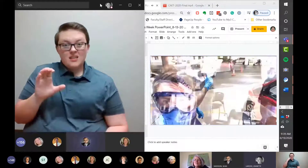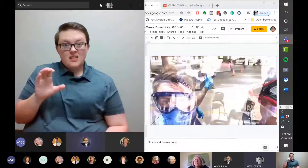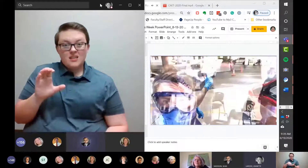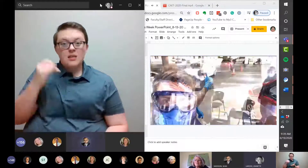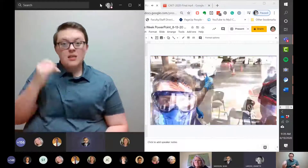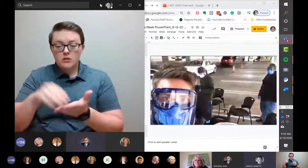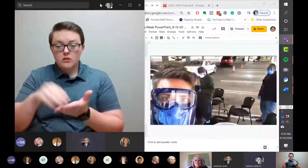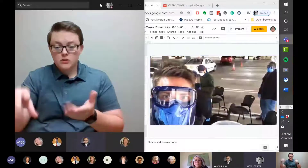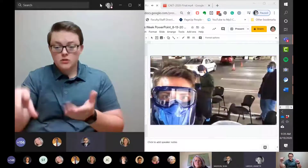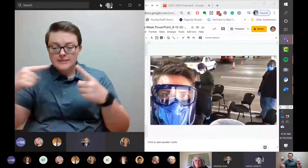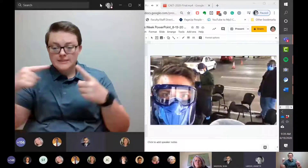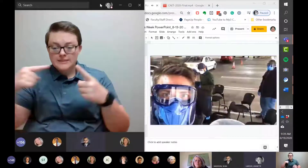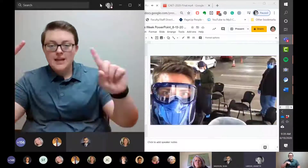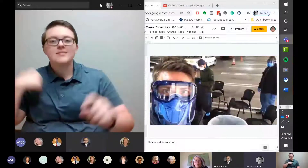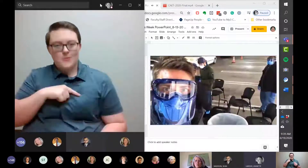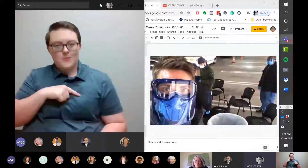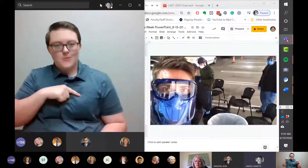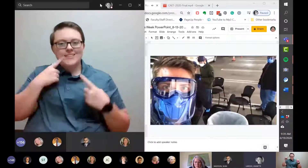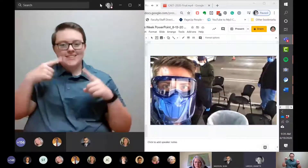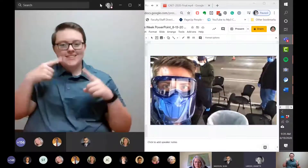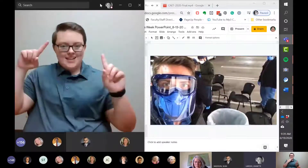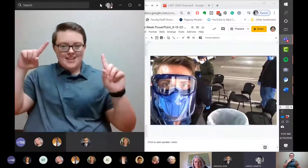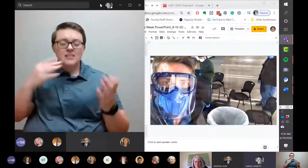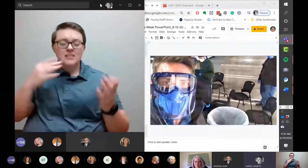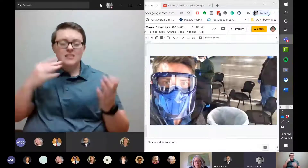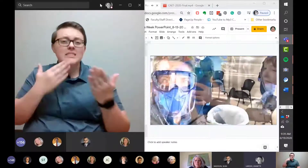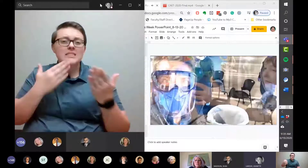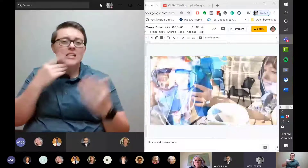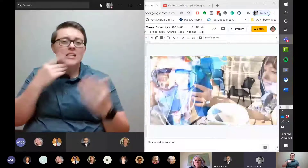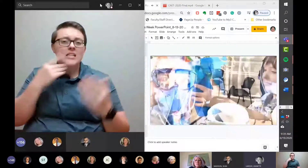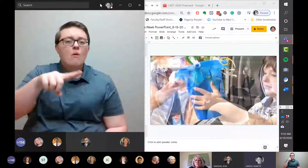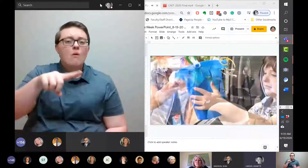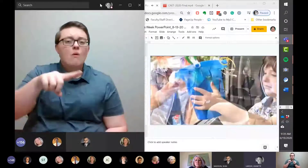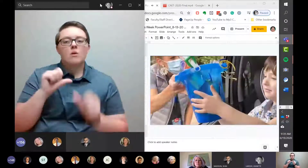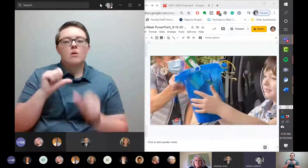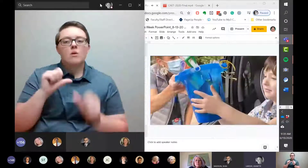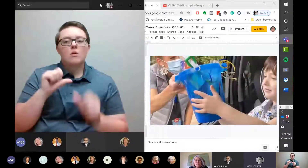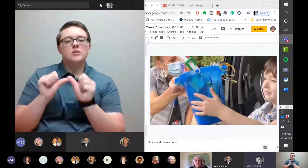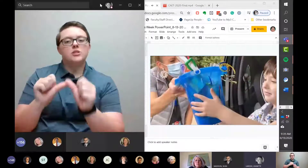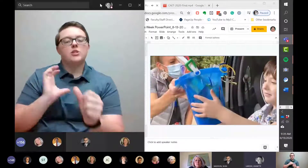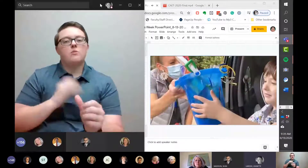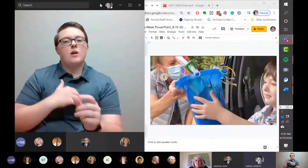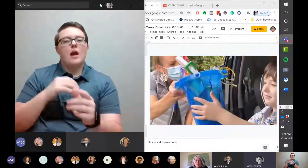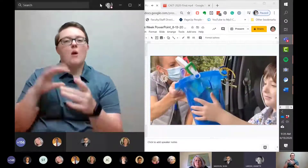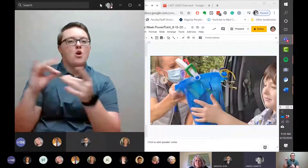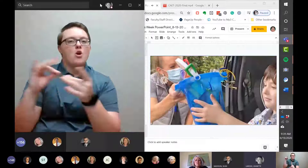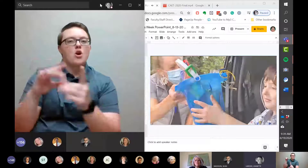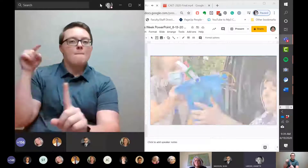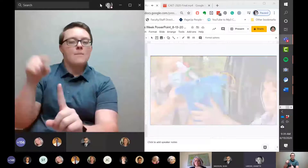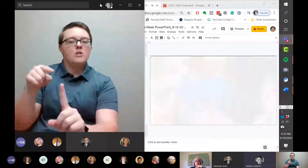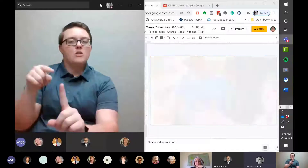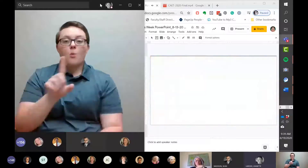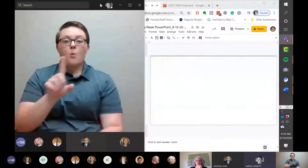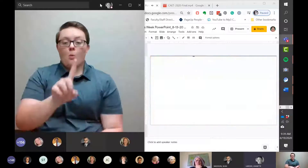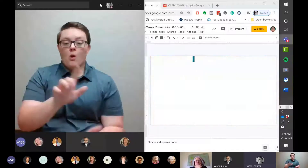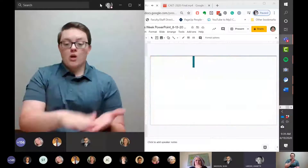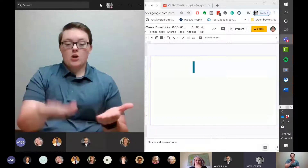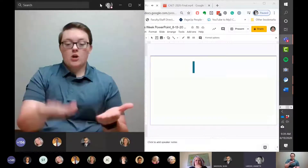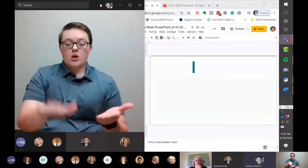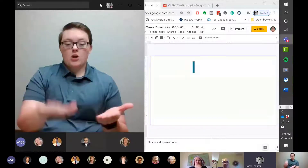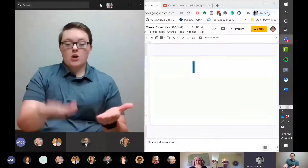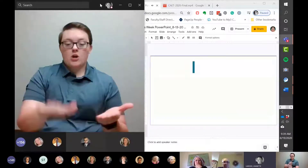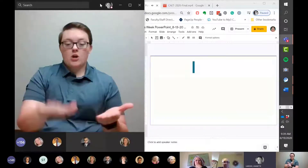each of you for continuing our important mission of being one college that is student ready to serve our community.